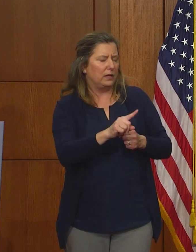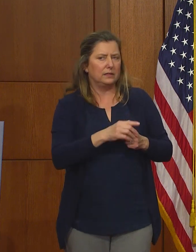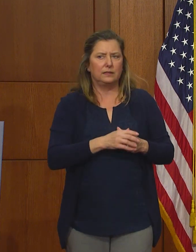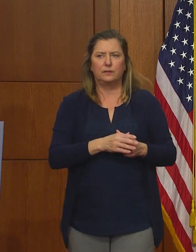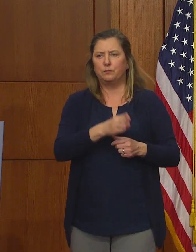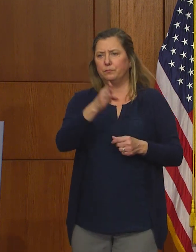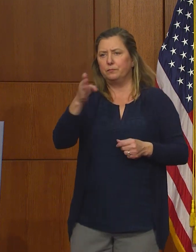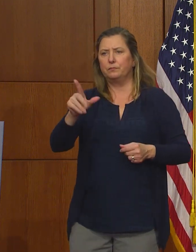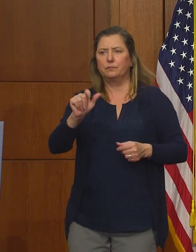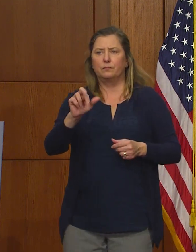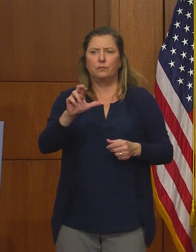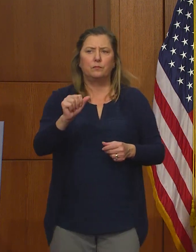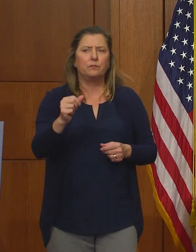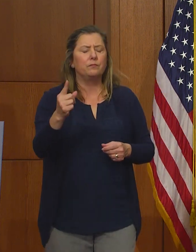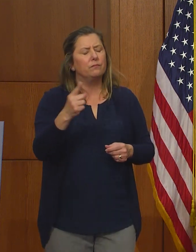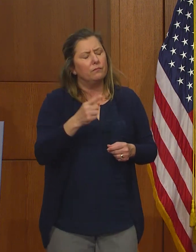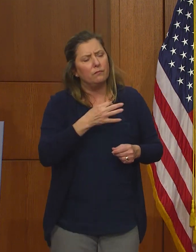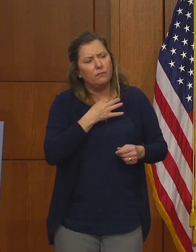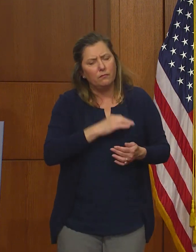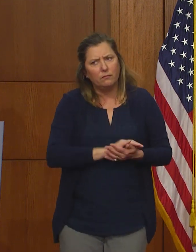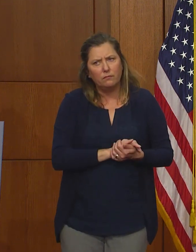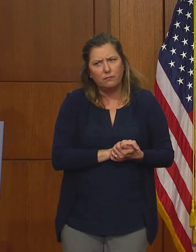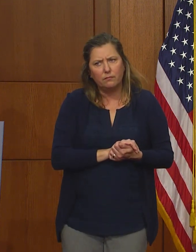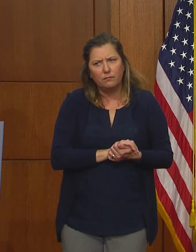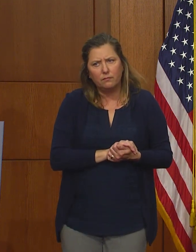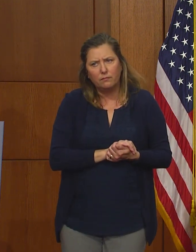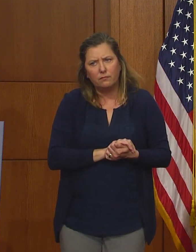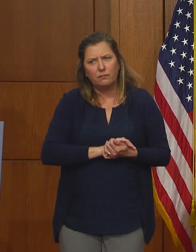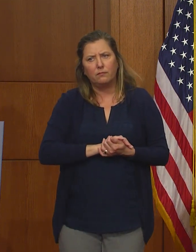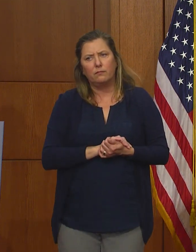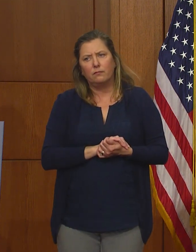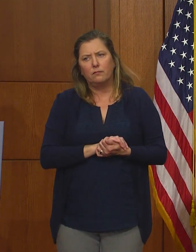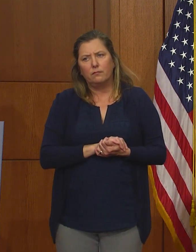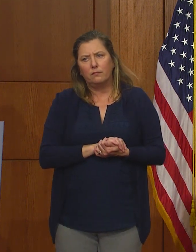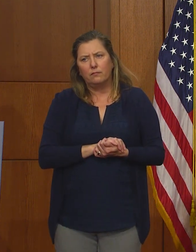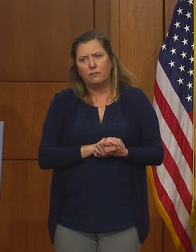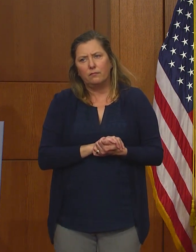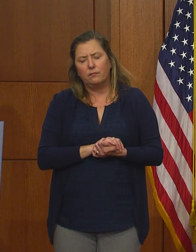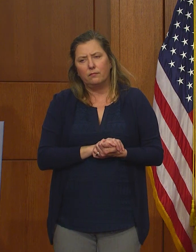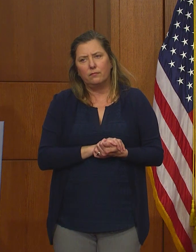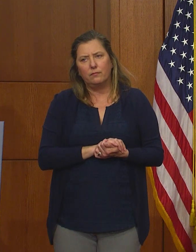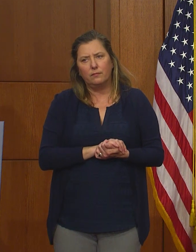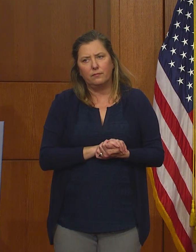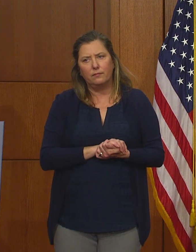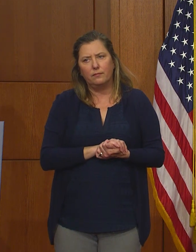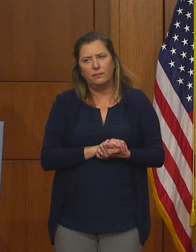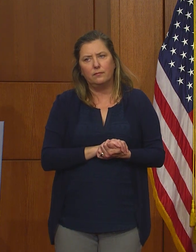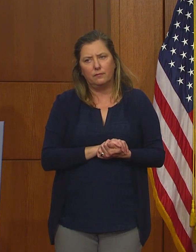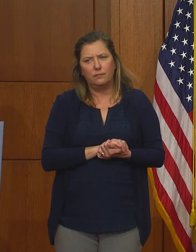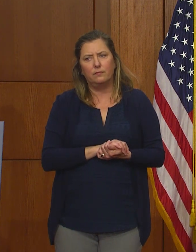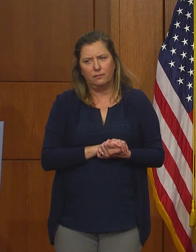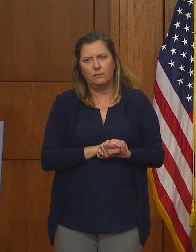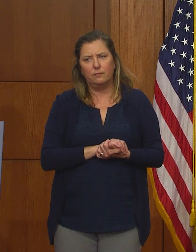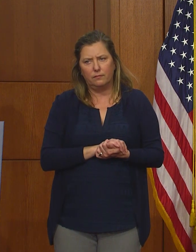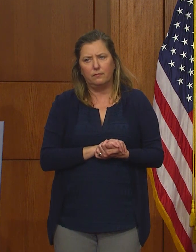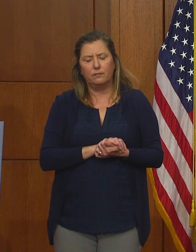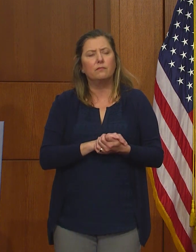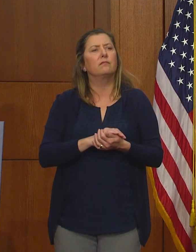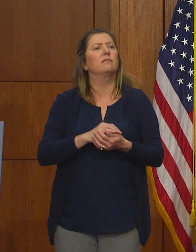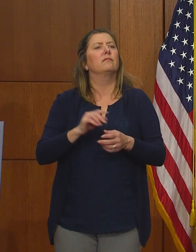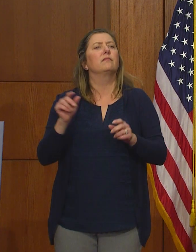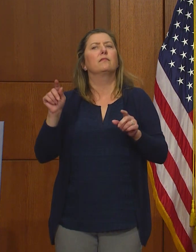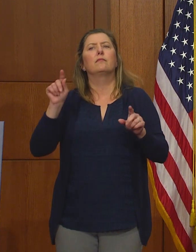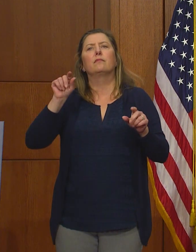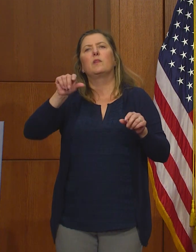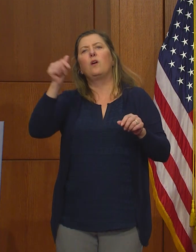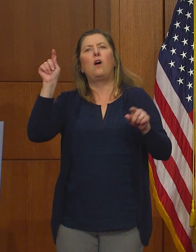Just to follow up on that same point, I had heard that in some ways, some states have reported the